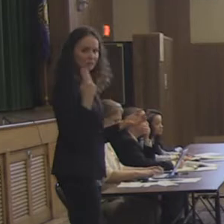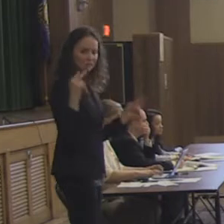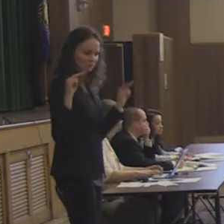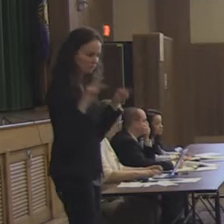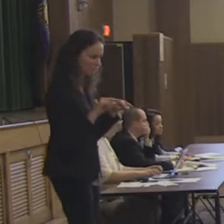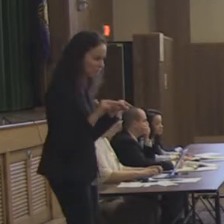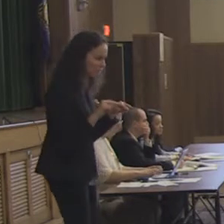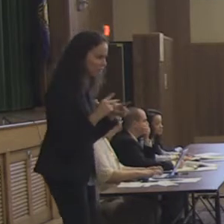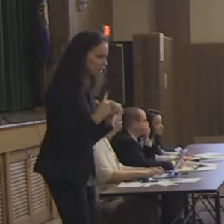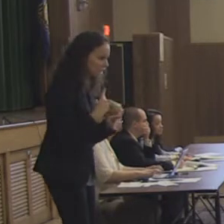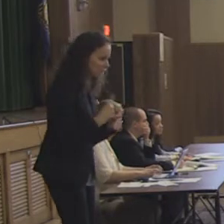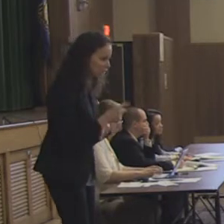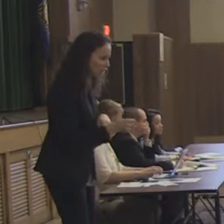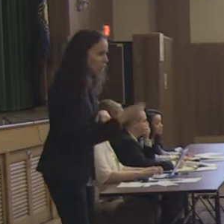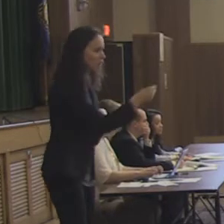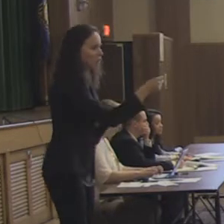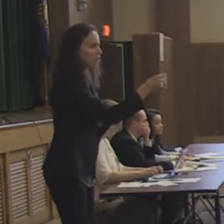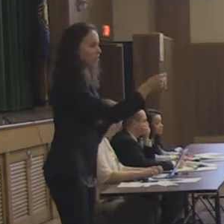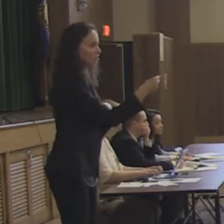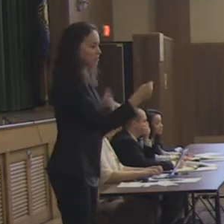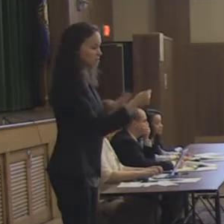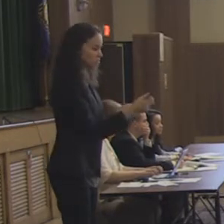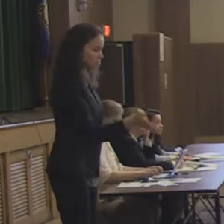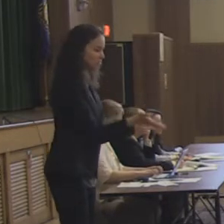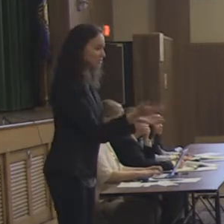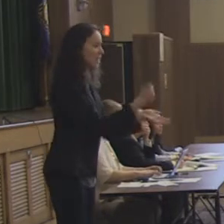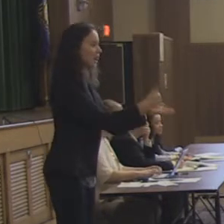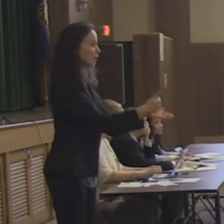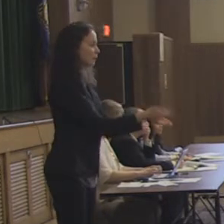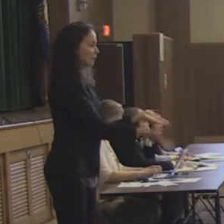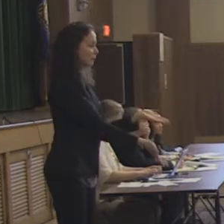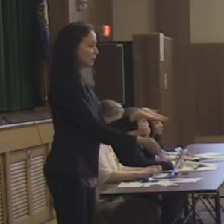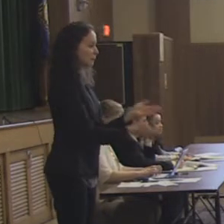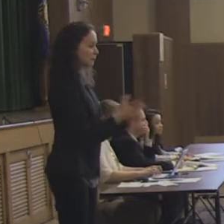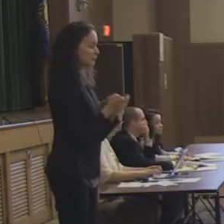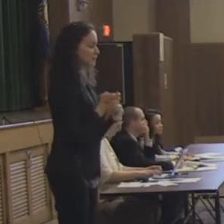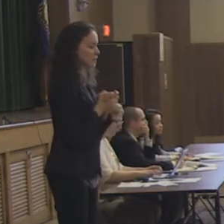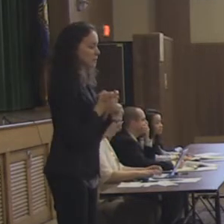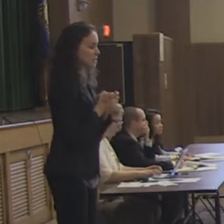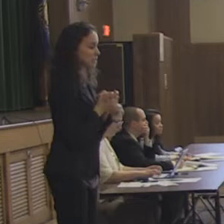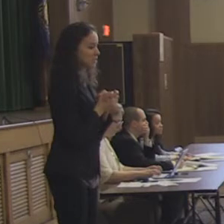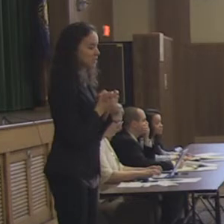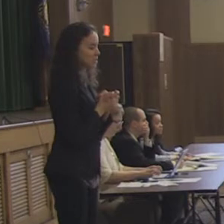try to find some place for him to be helped.